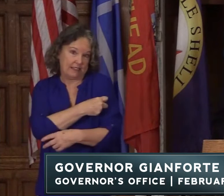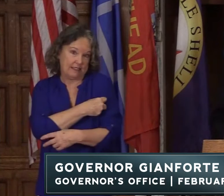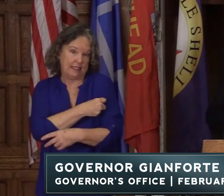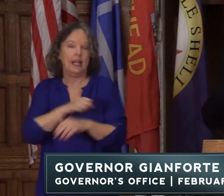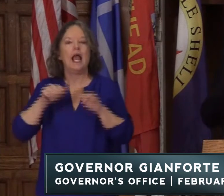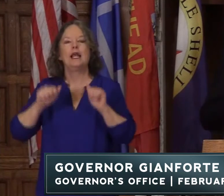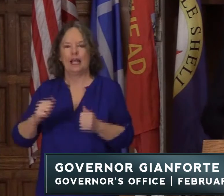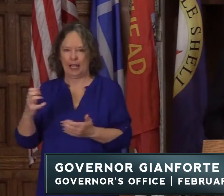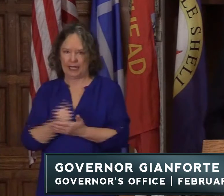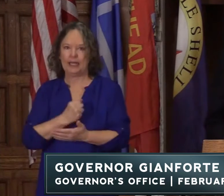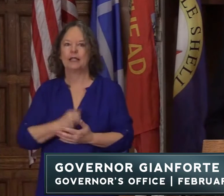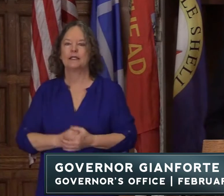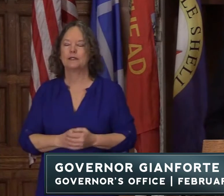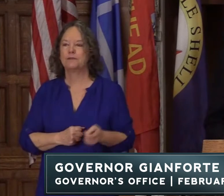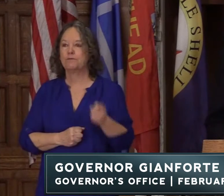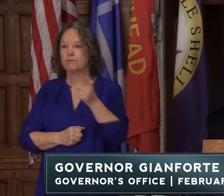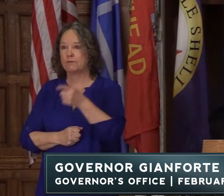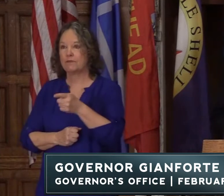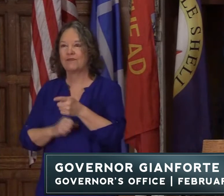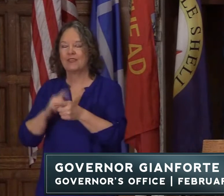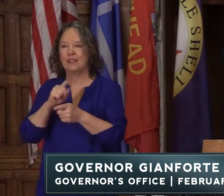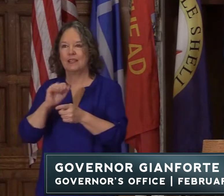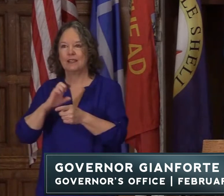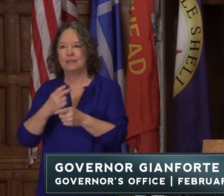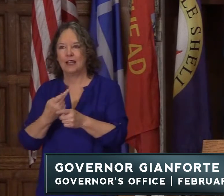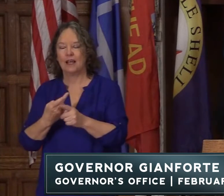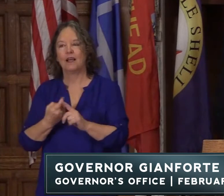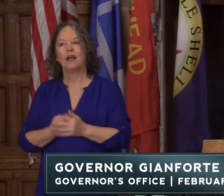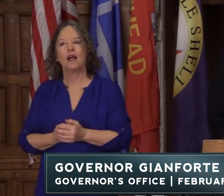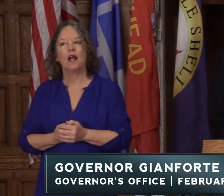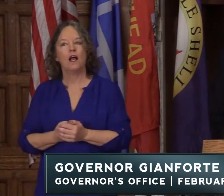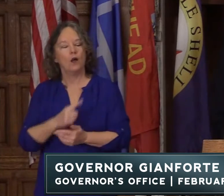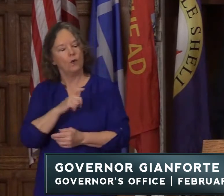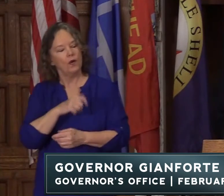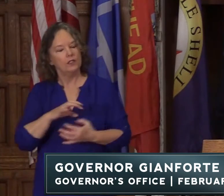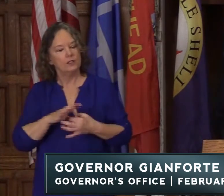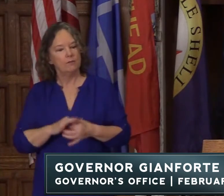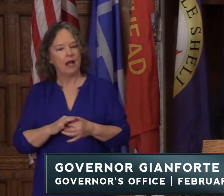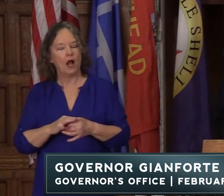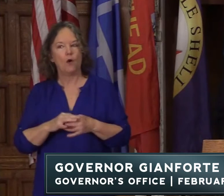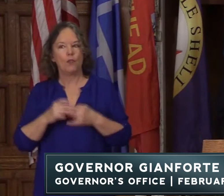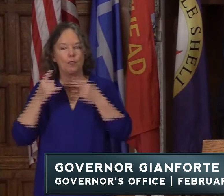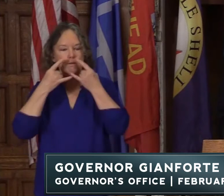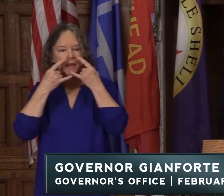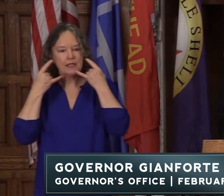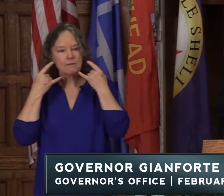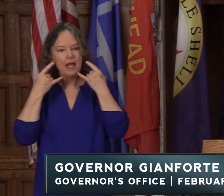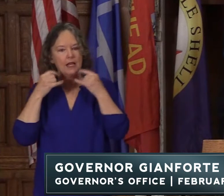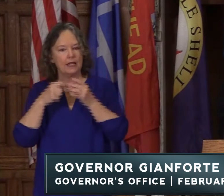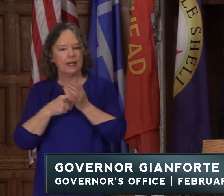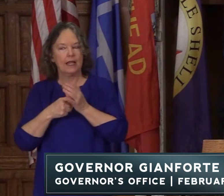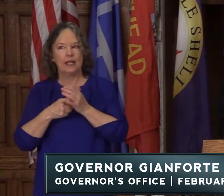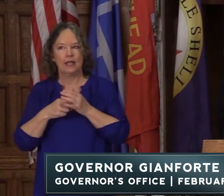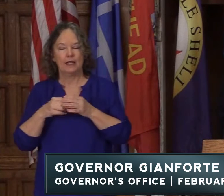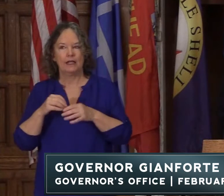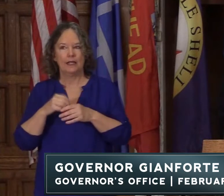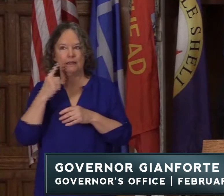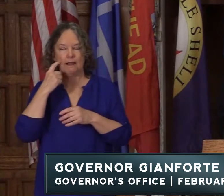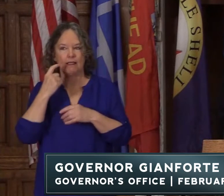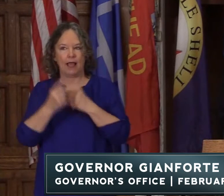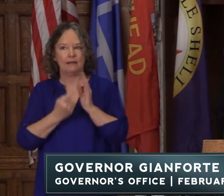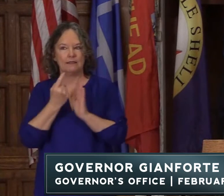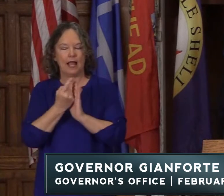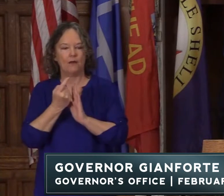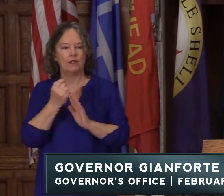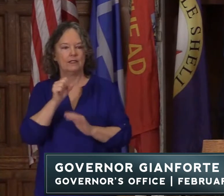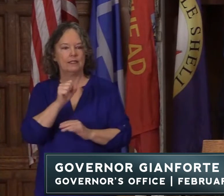Yep. Zach. Governor Zach Kaplan, Montana right now. I had a question regarding the statewide mask mandate. Within the last hour, Senate Bill 65 has passed the